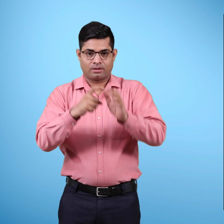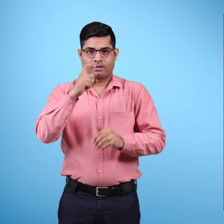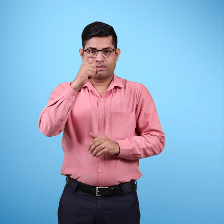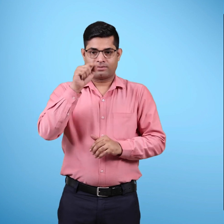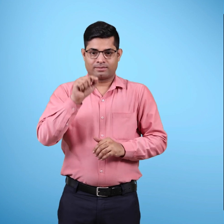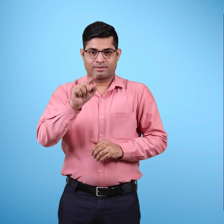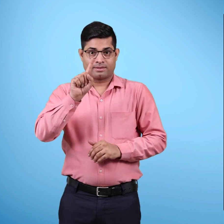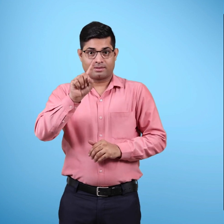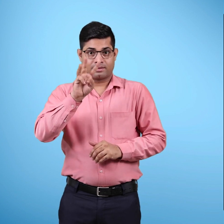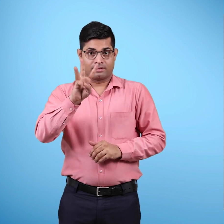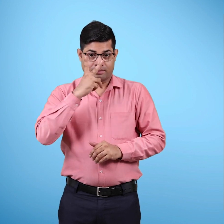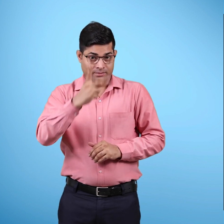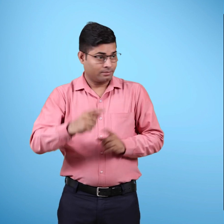Look at figure 7.13.